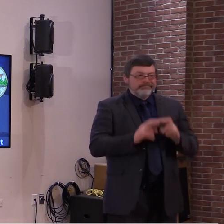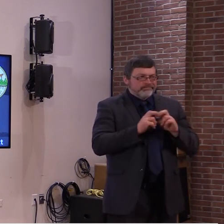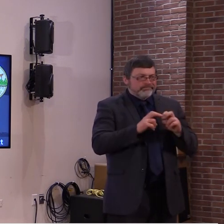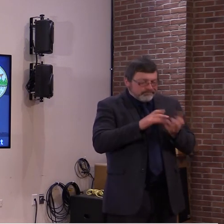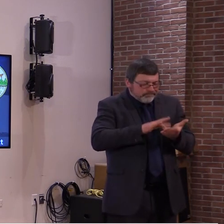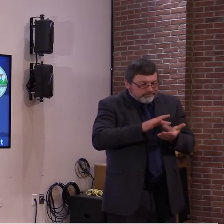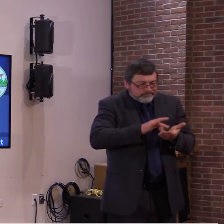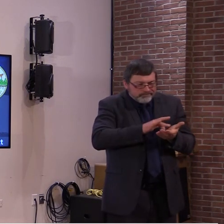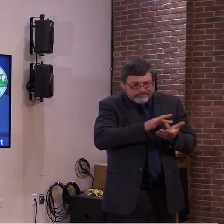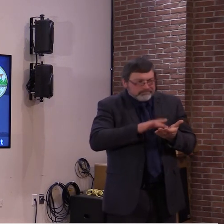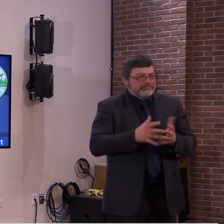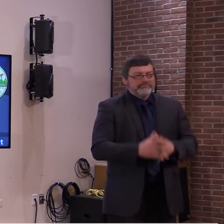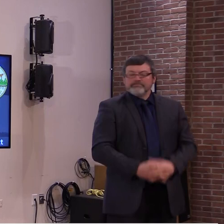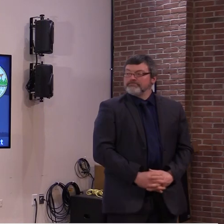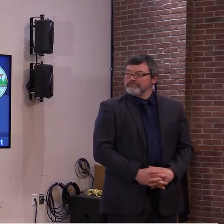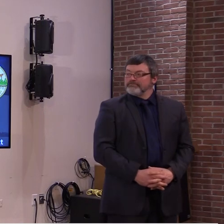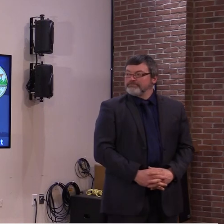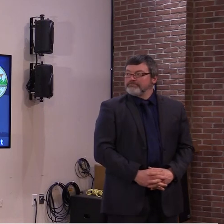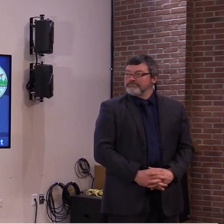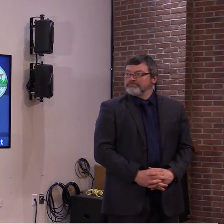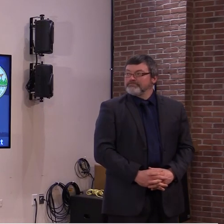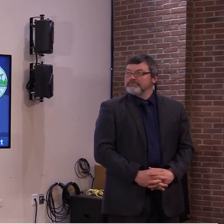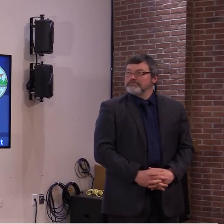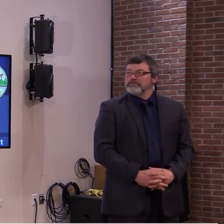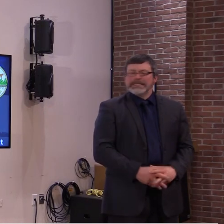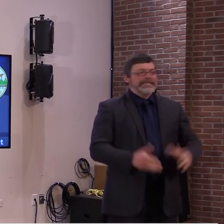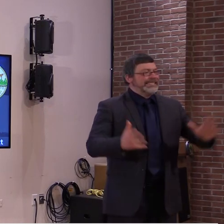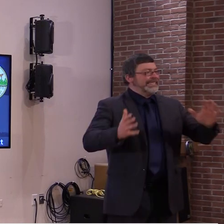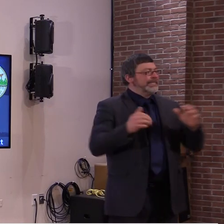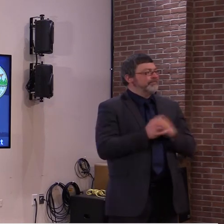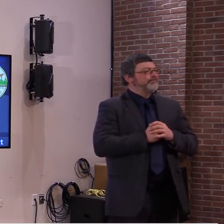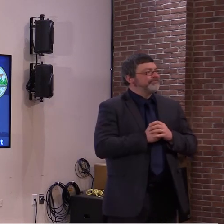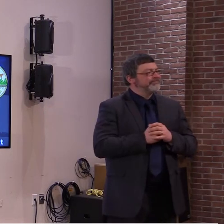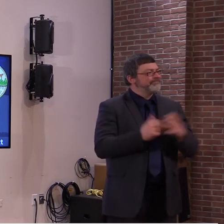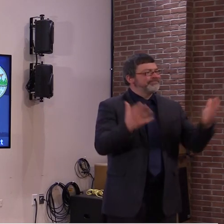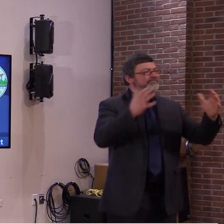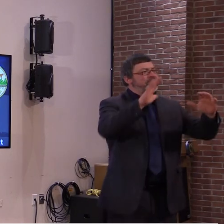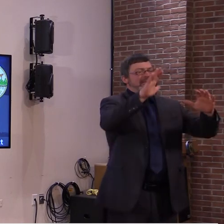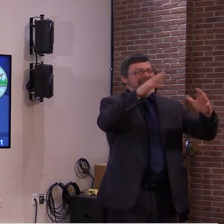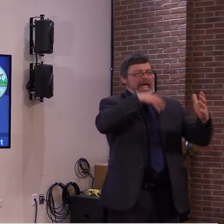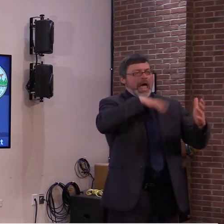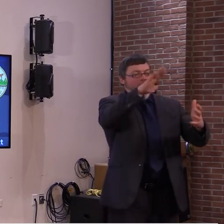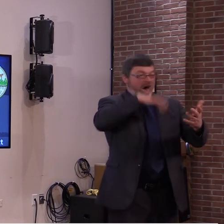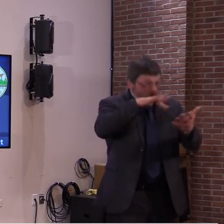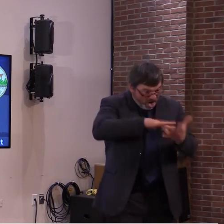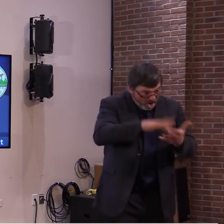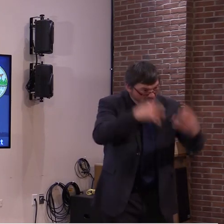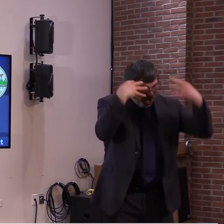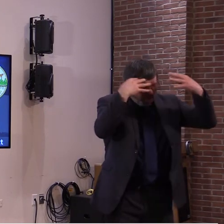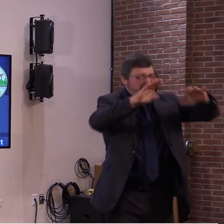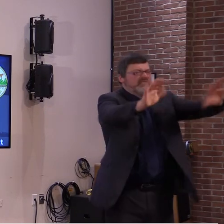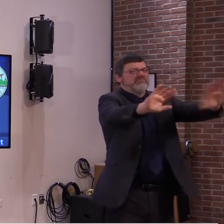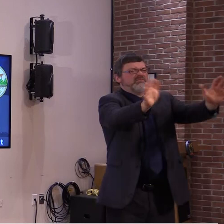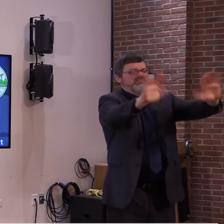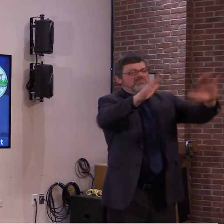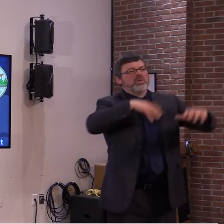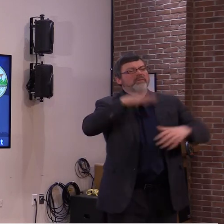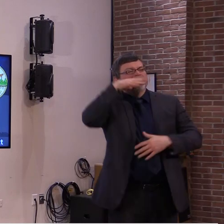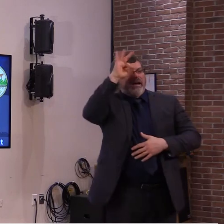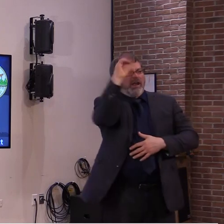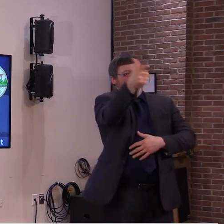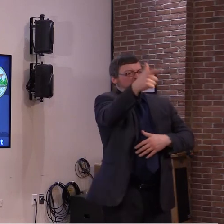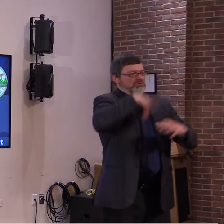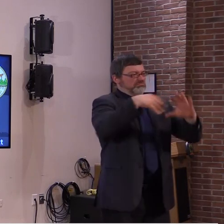I'm probably going to have to not waste my time up here getting it for you, but it's on there. But